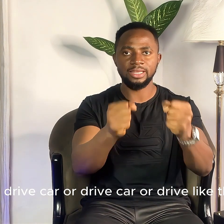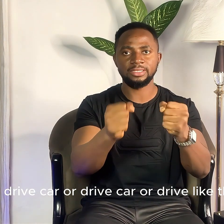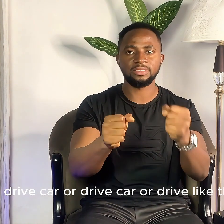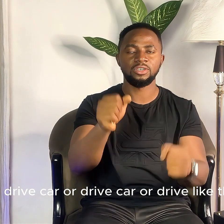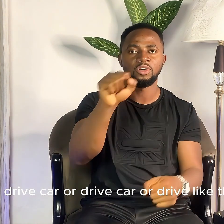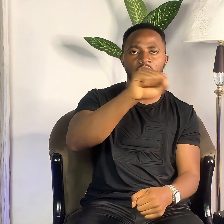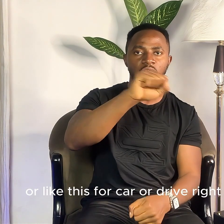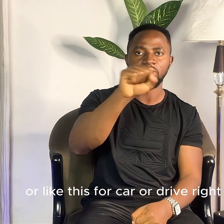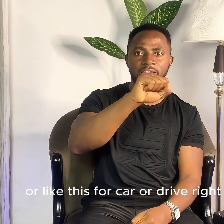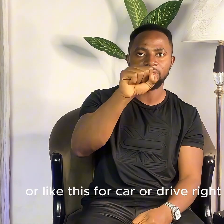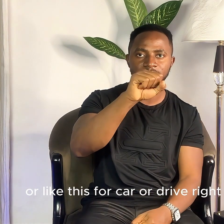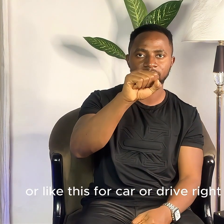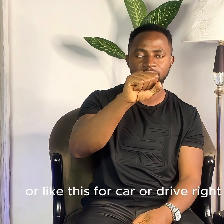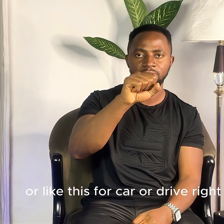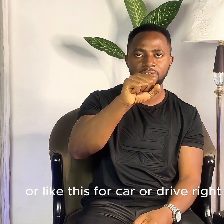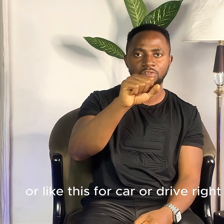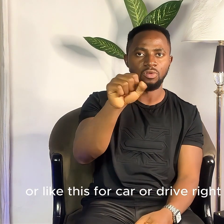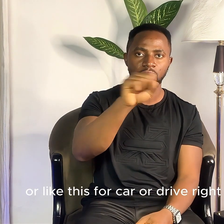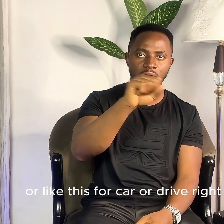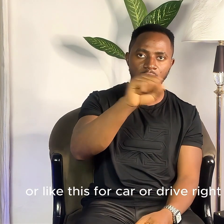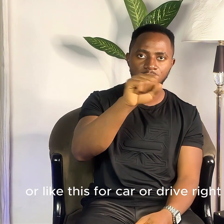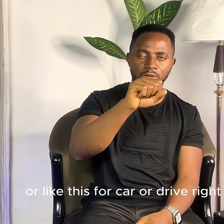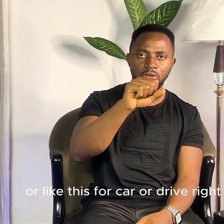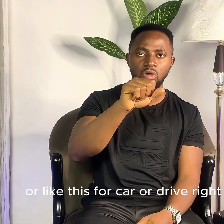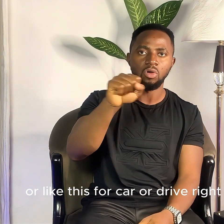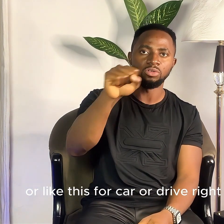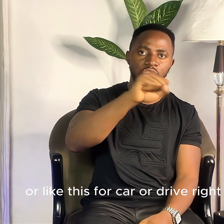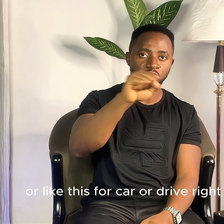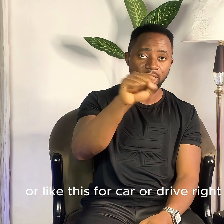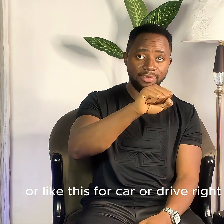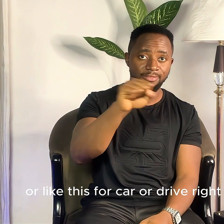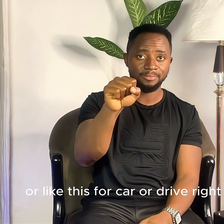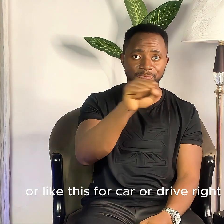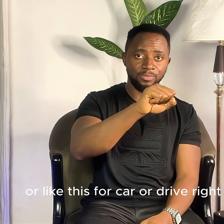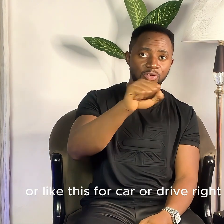that, or like this, for car or drive, right?